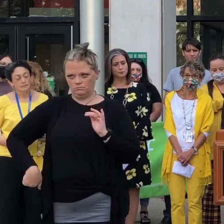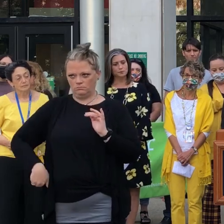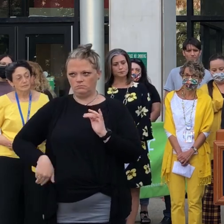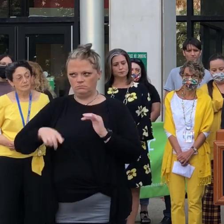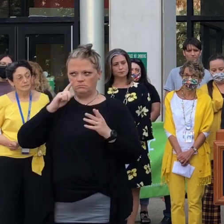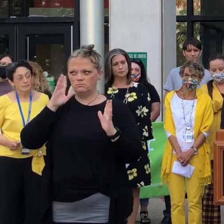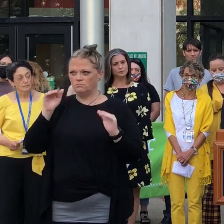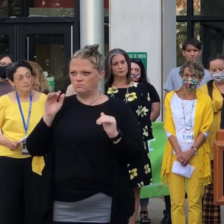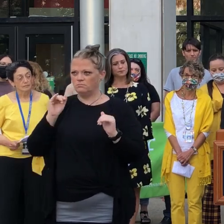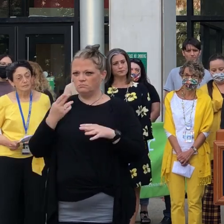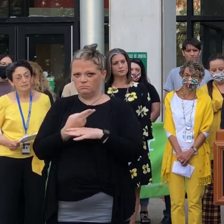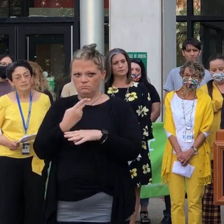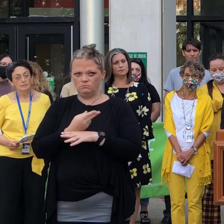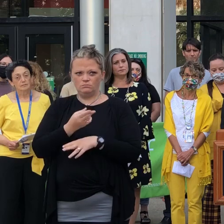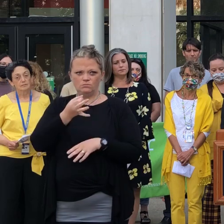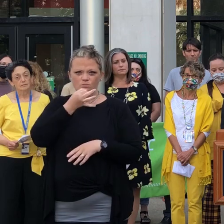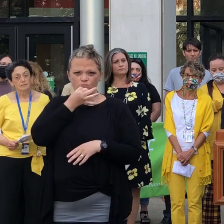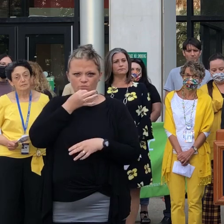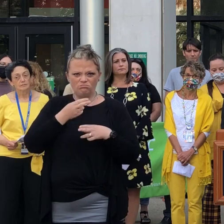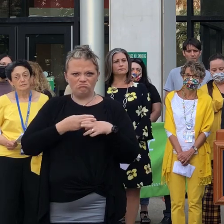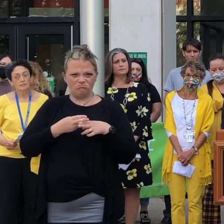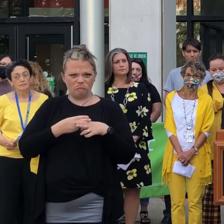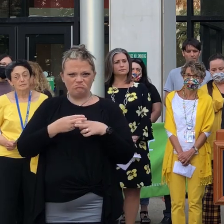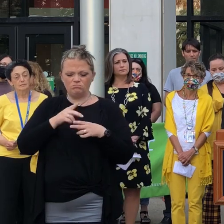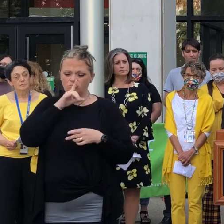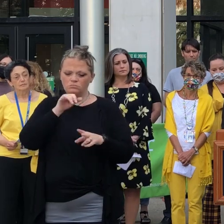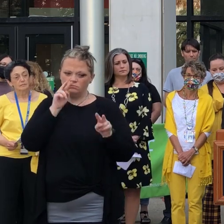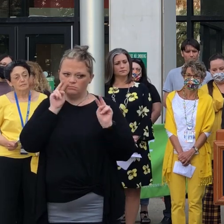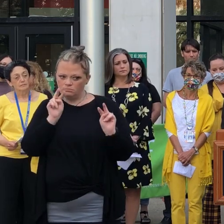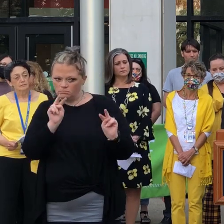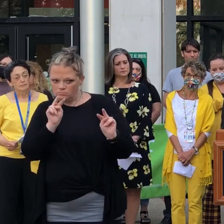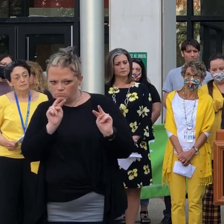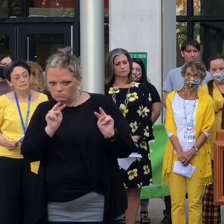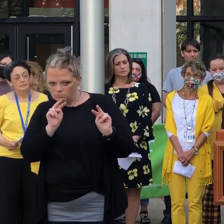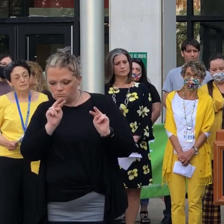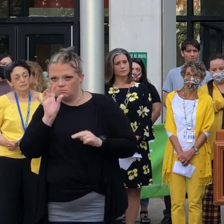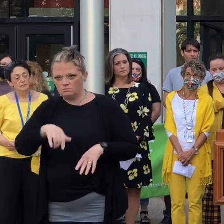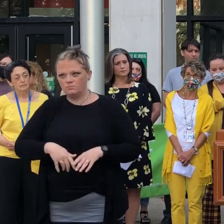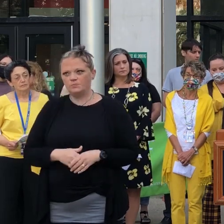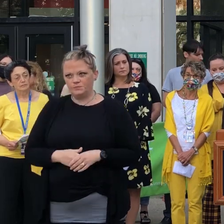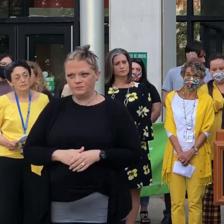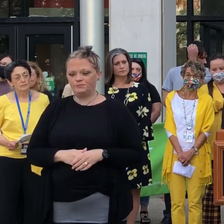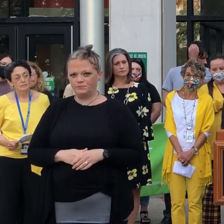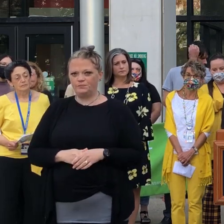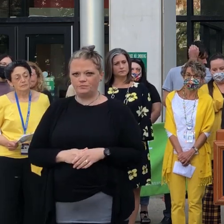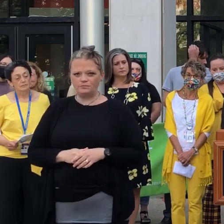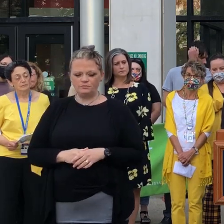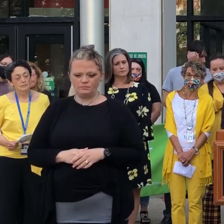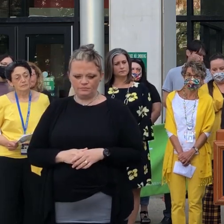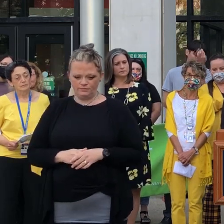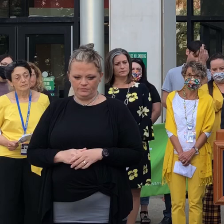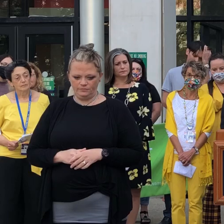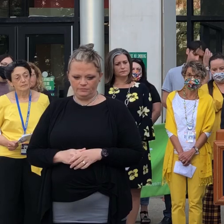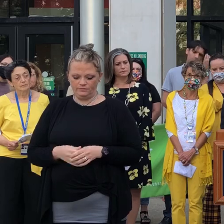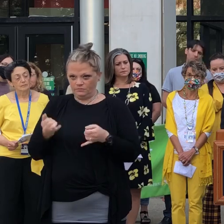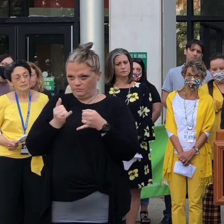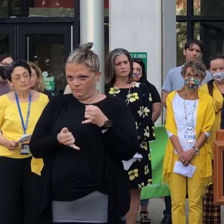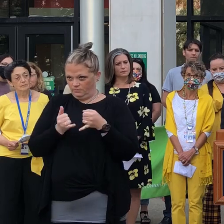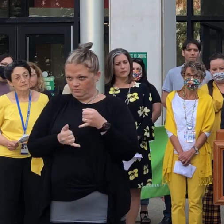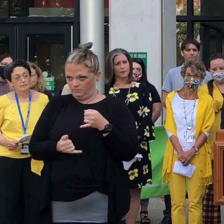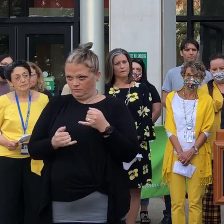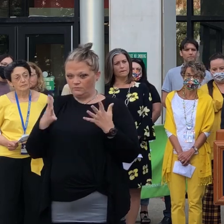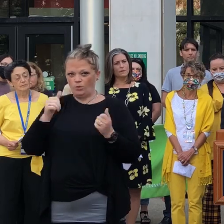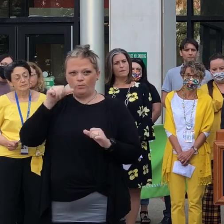be implemented shortly, and so we're looking forward to that. So, and lastly, we do